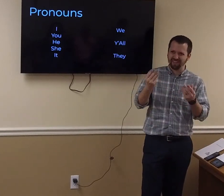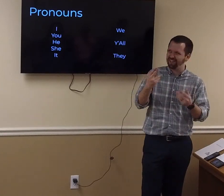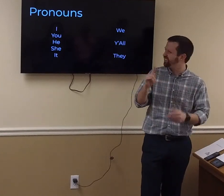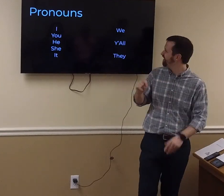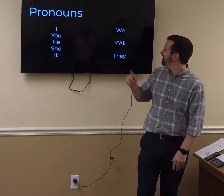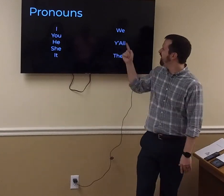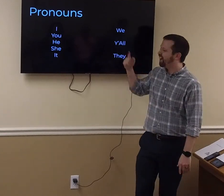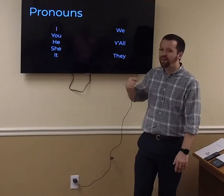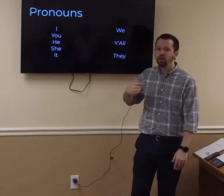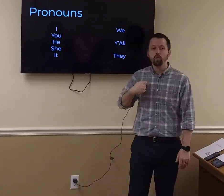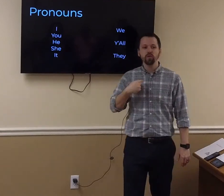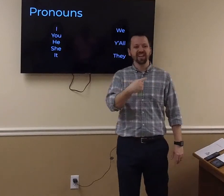hint. We.